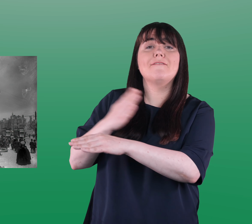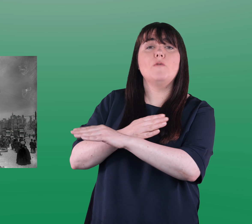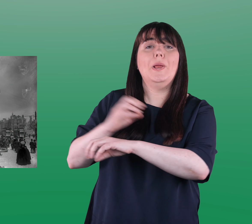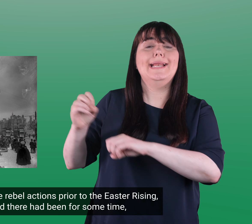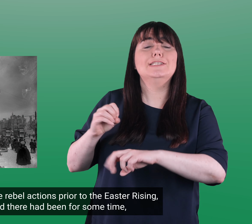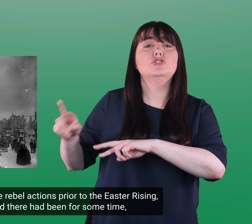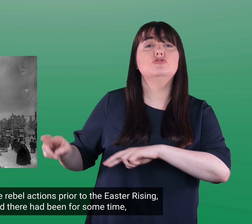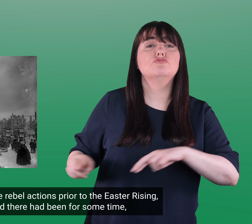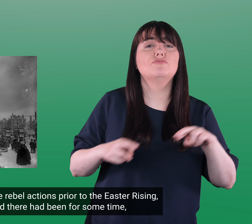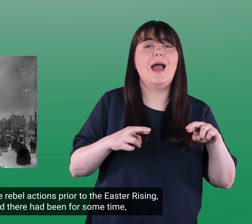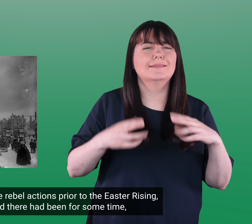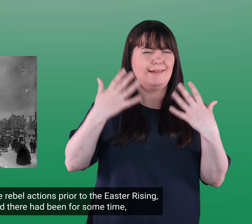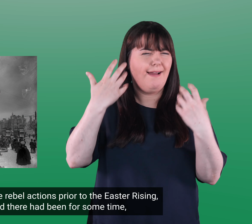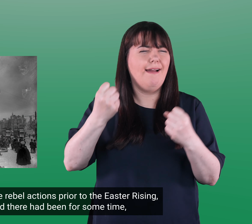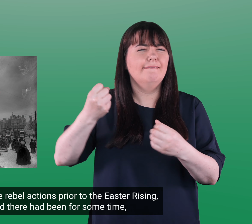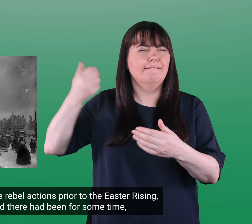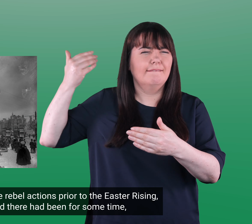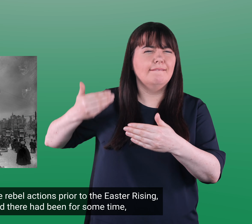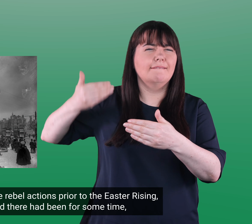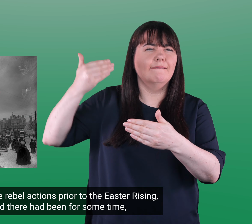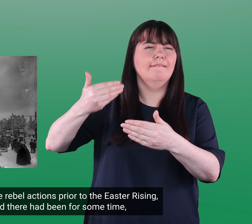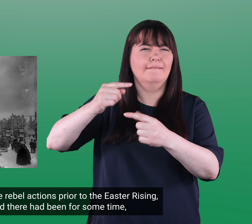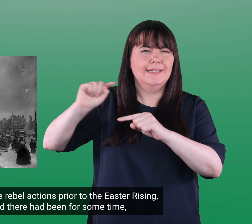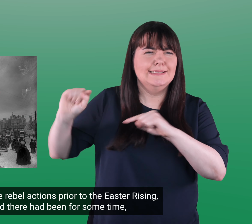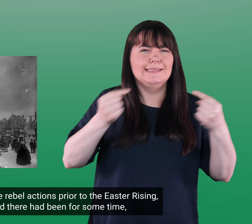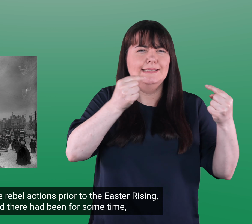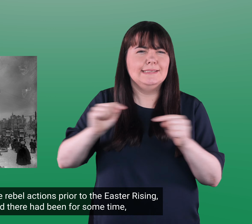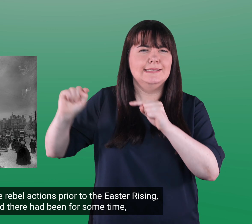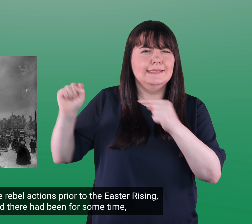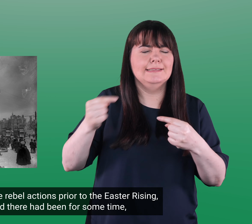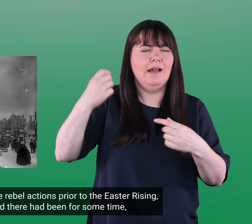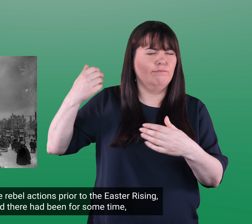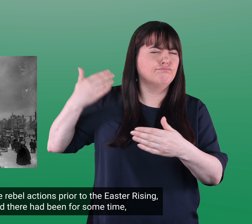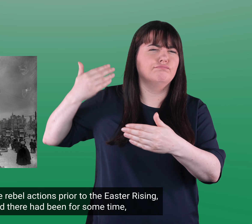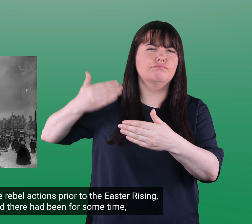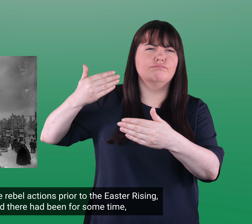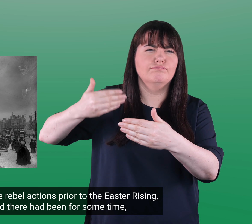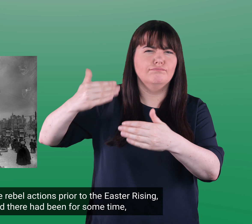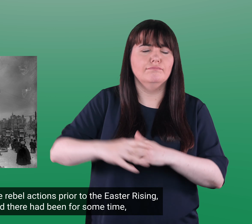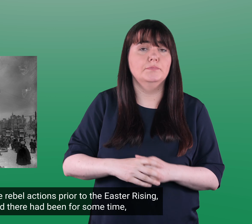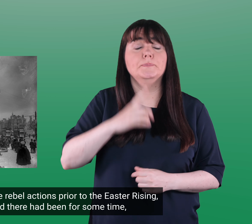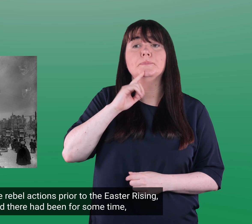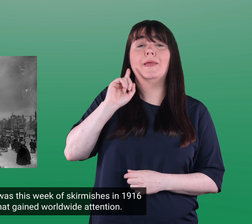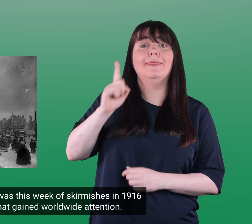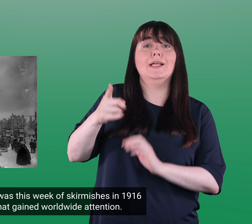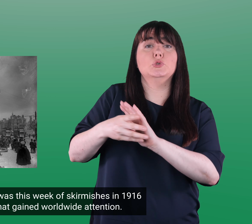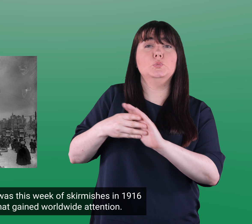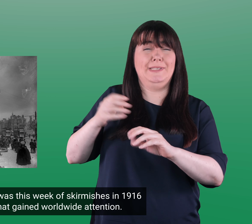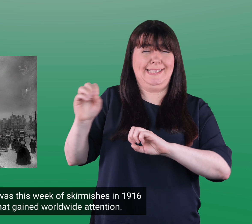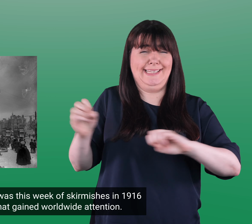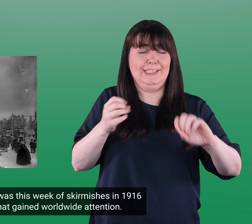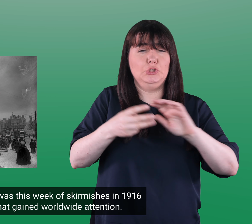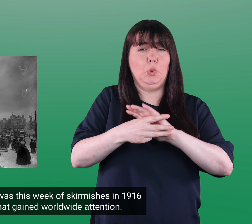There were rebel actions prior to the Easter Rising, and there had been for some time, but it was this week of skirmishes